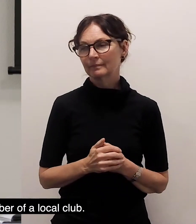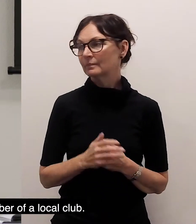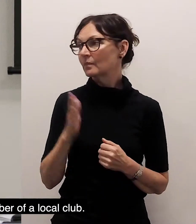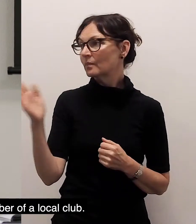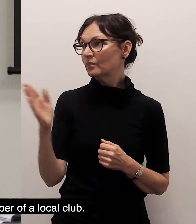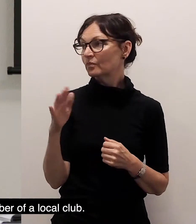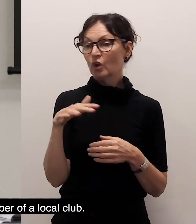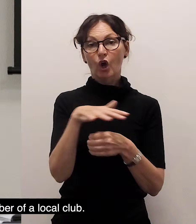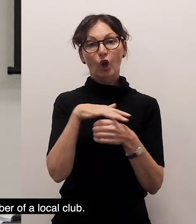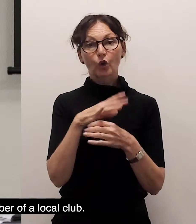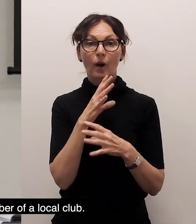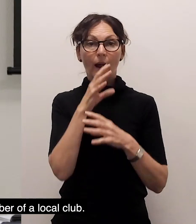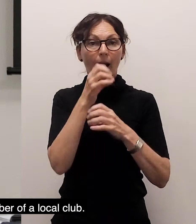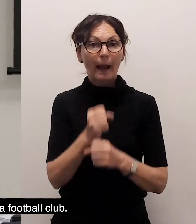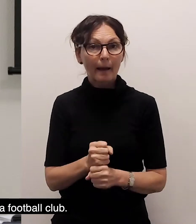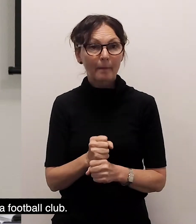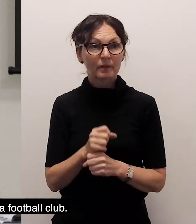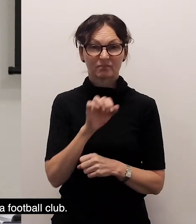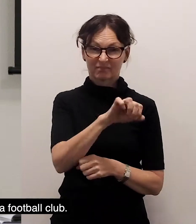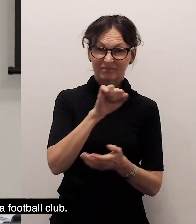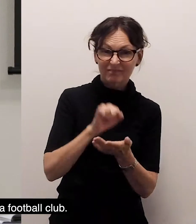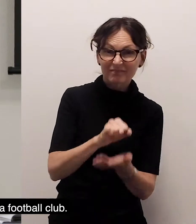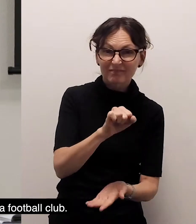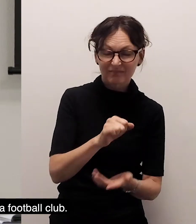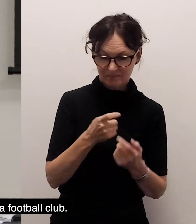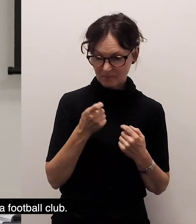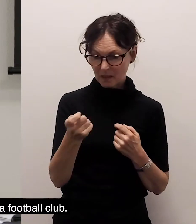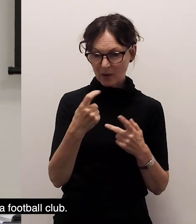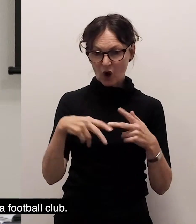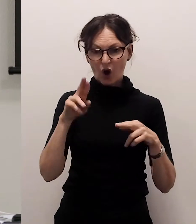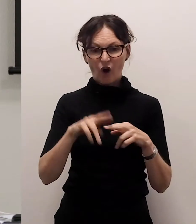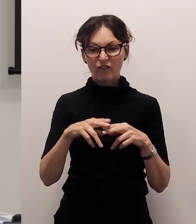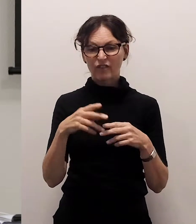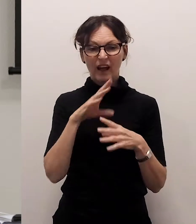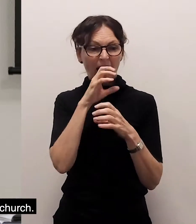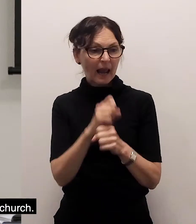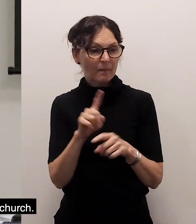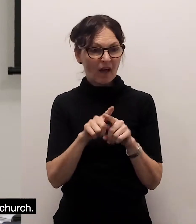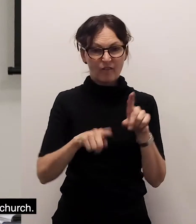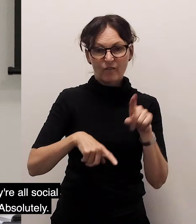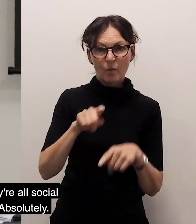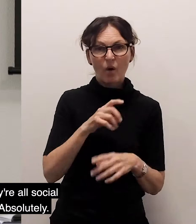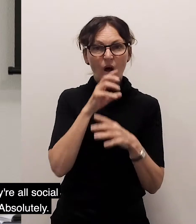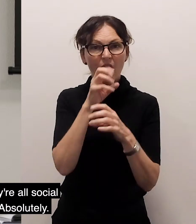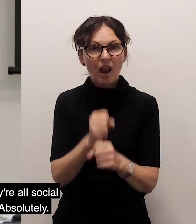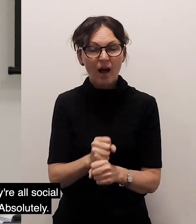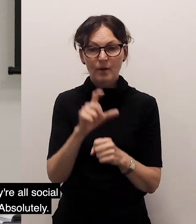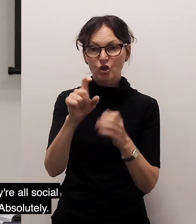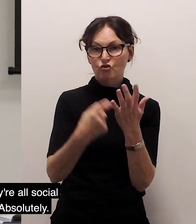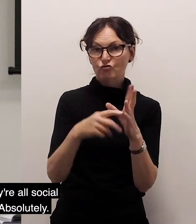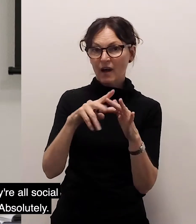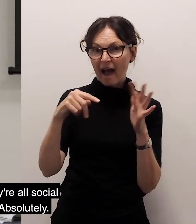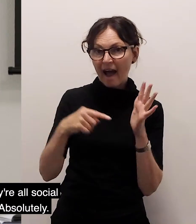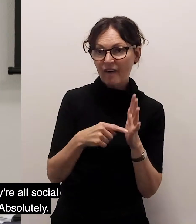Yeah, being a member of a local club, be it a craft club, a football club, a church. They're